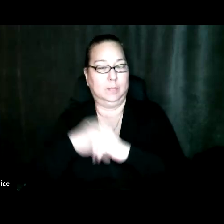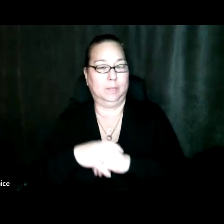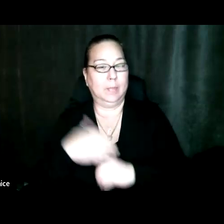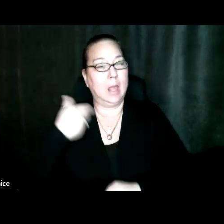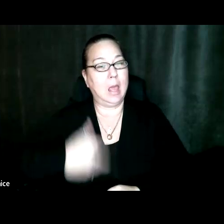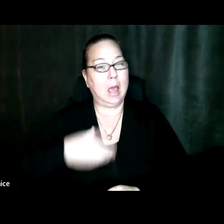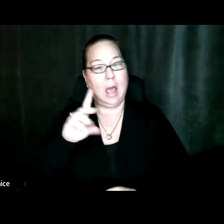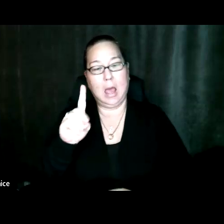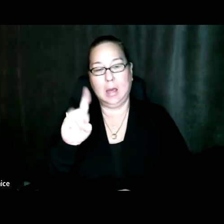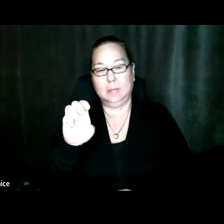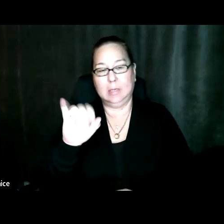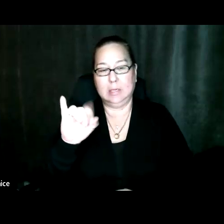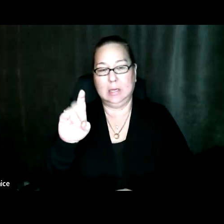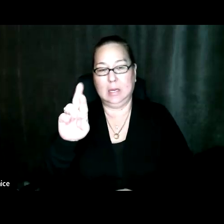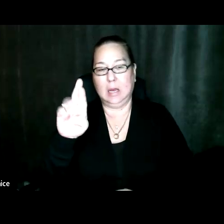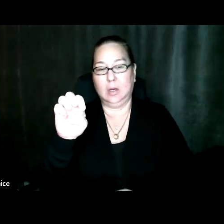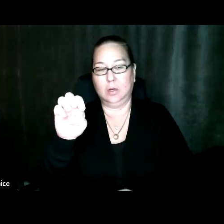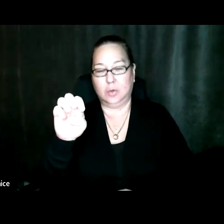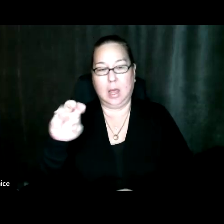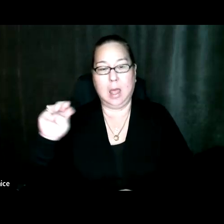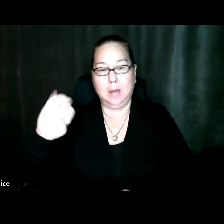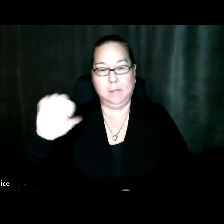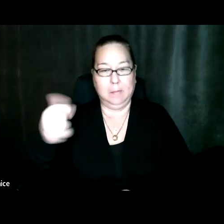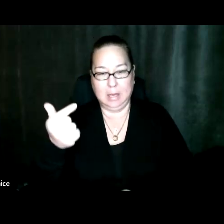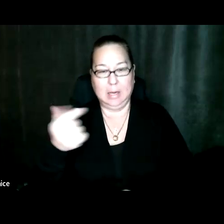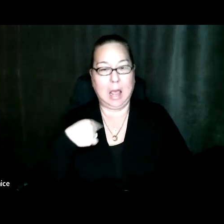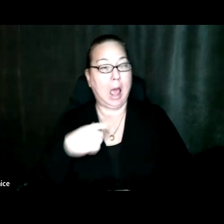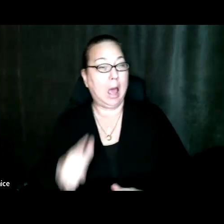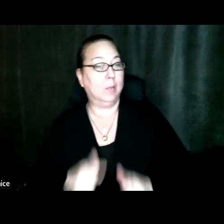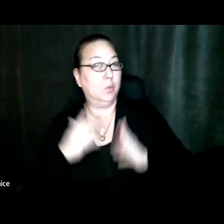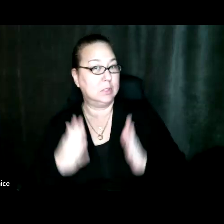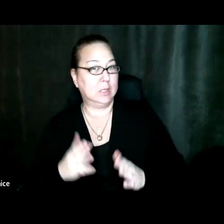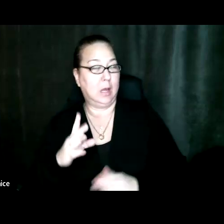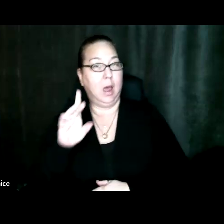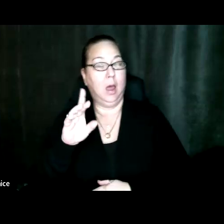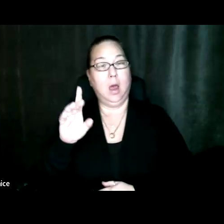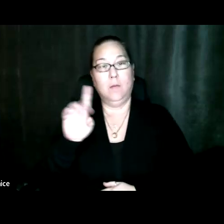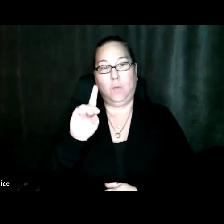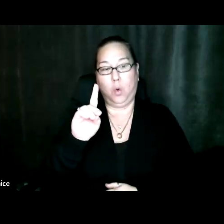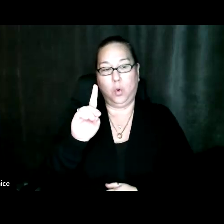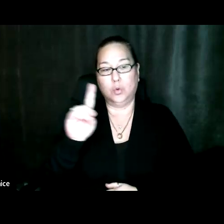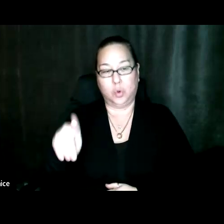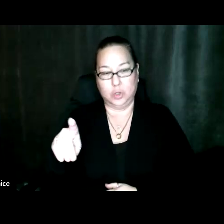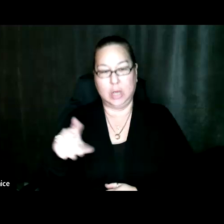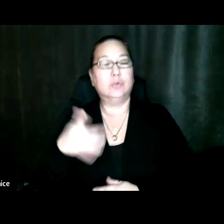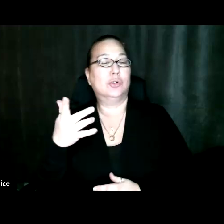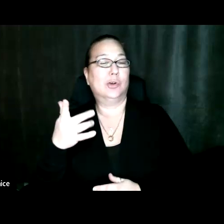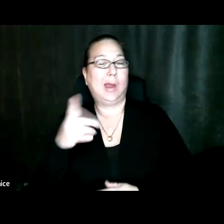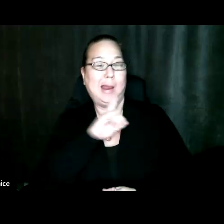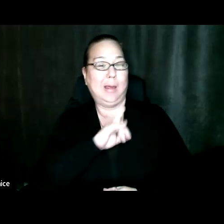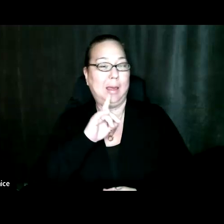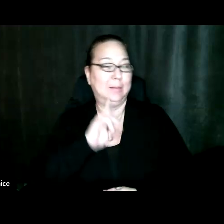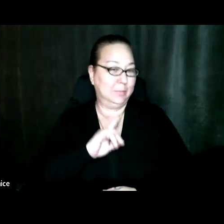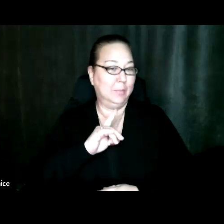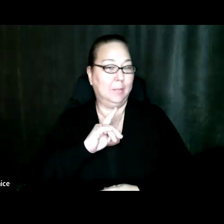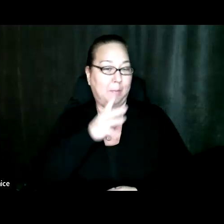single parent and sole financial supporter of 2 school-age children who are also public school students. I've